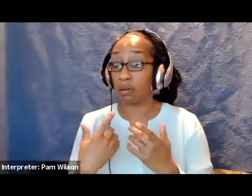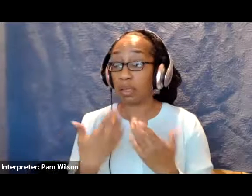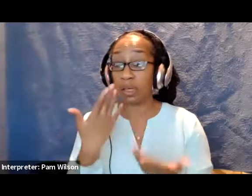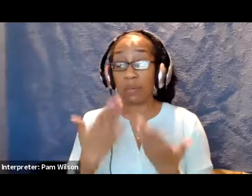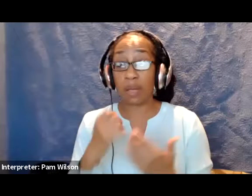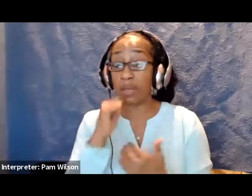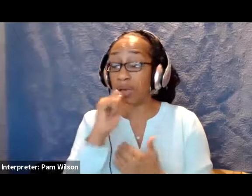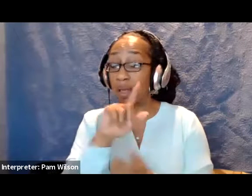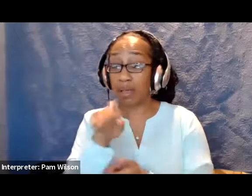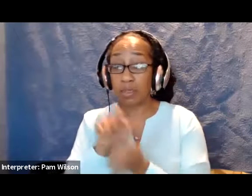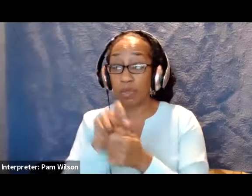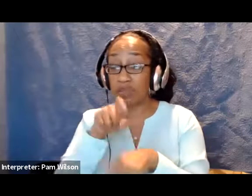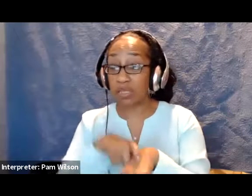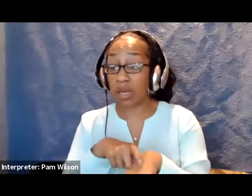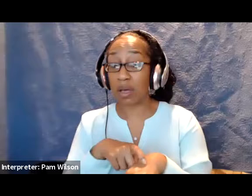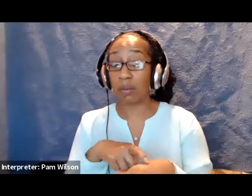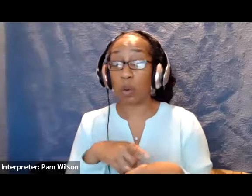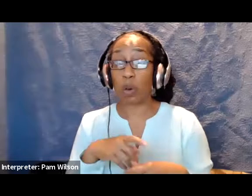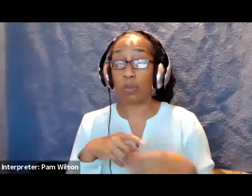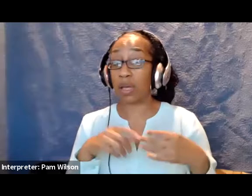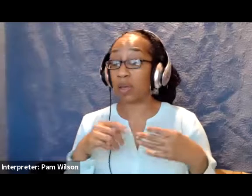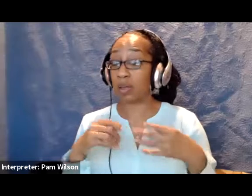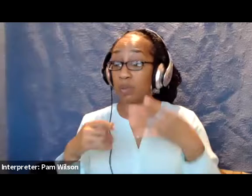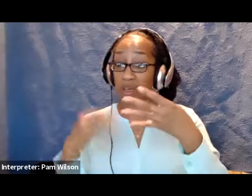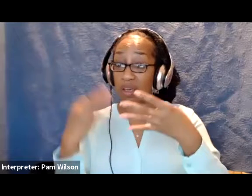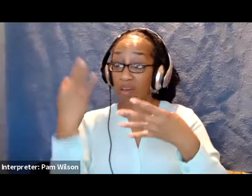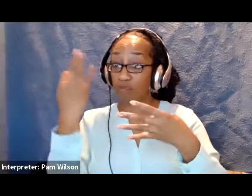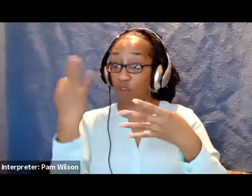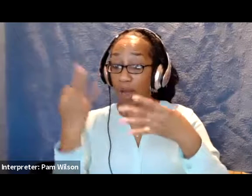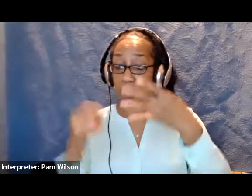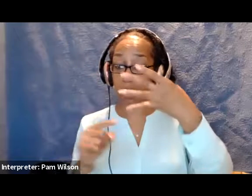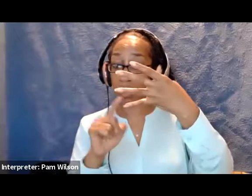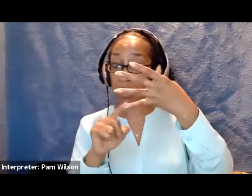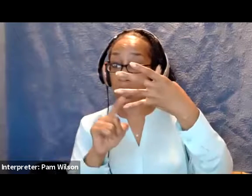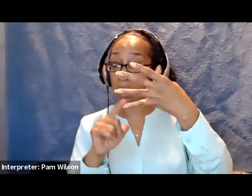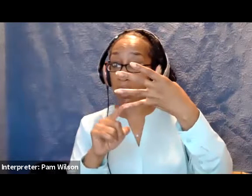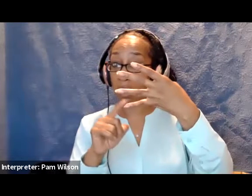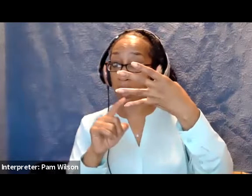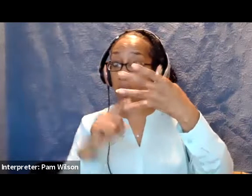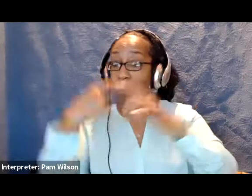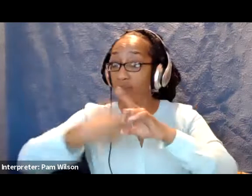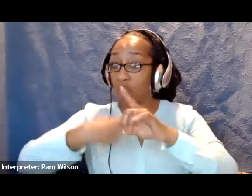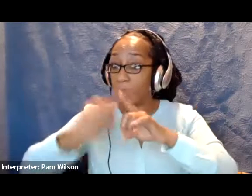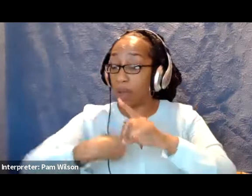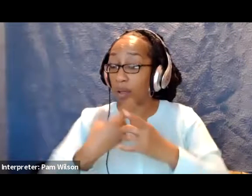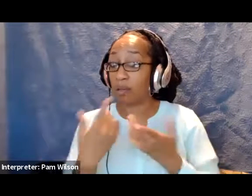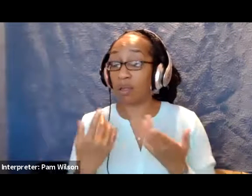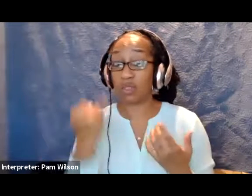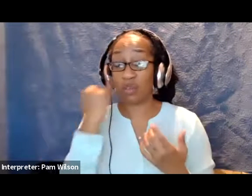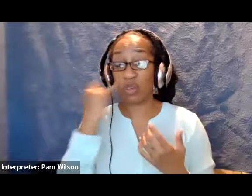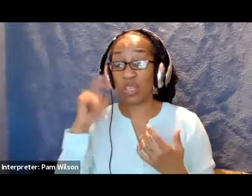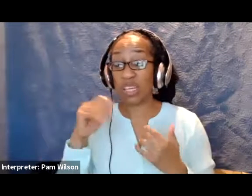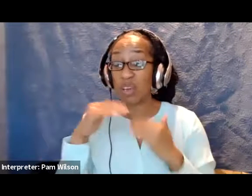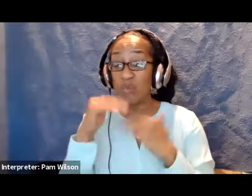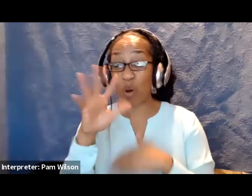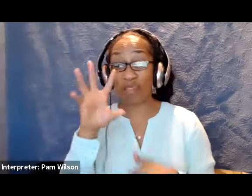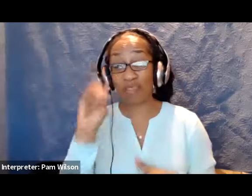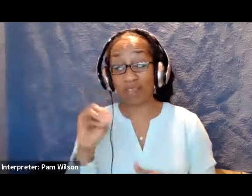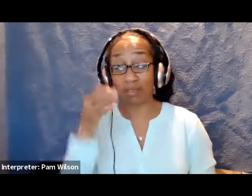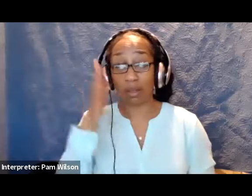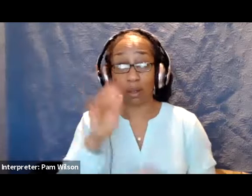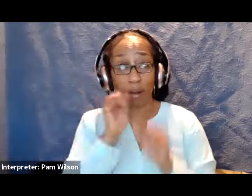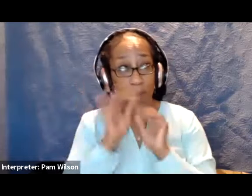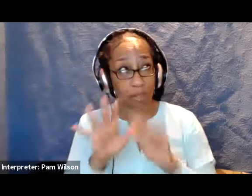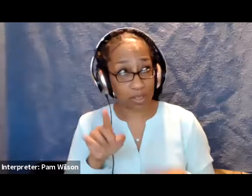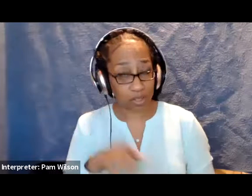Friday, the last Friday of a month. If you need more than 50 reoccurrences, God bless you. But then you